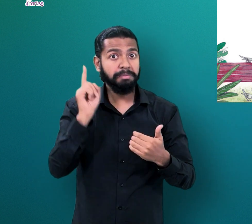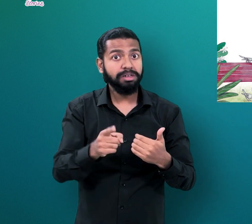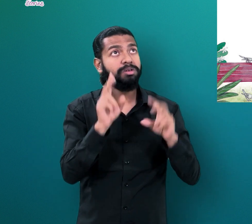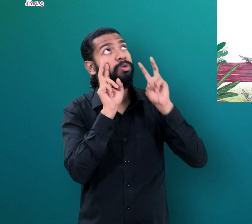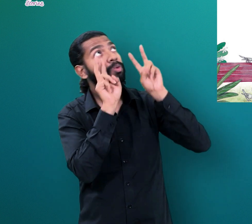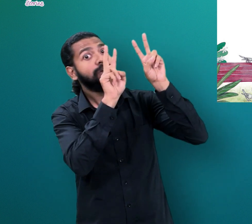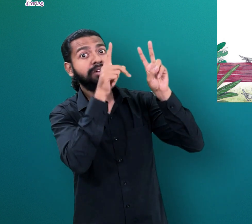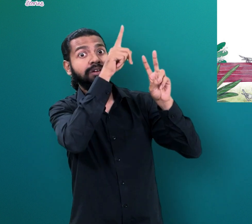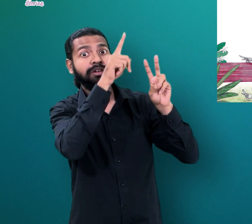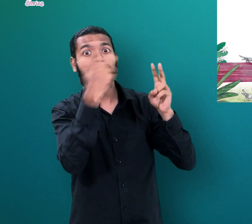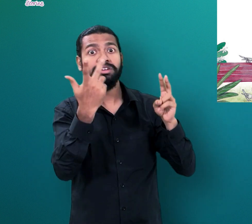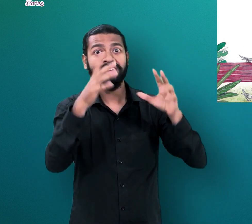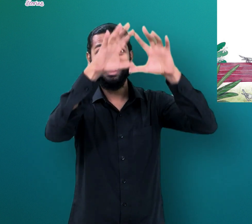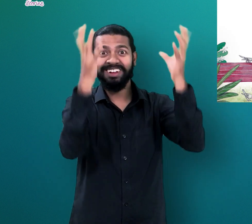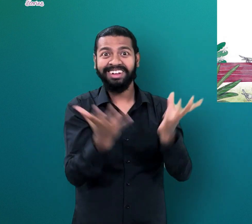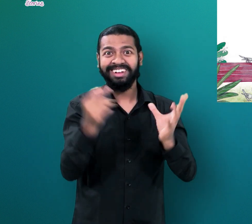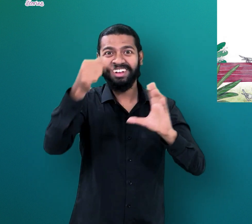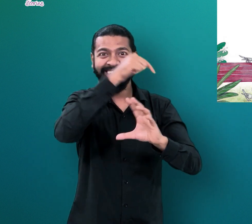But I will need to watch out for falling fruit